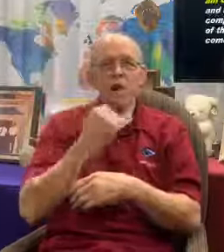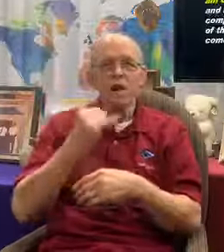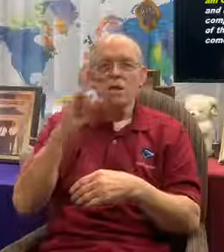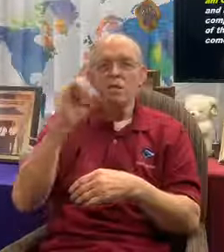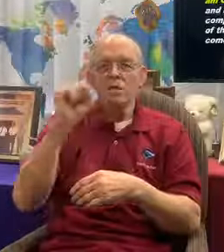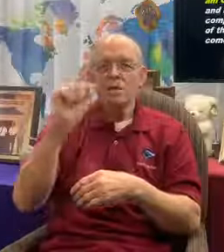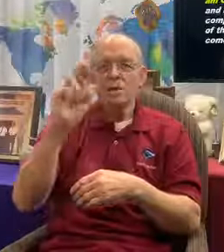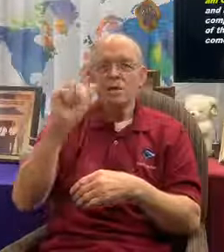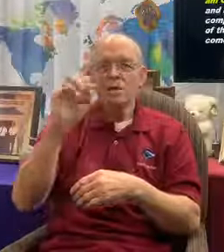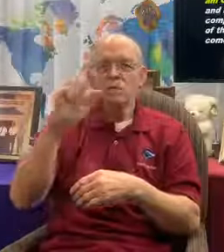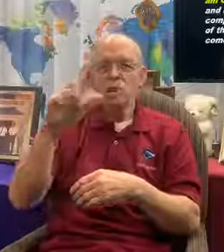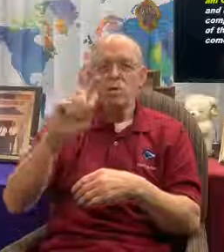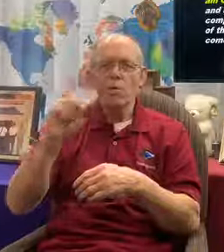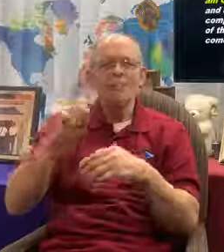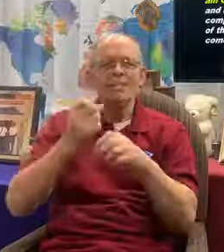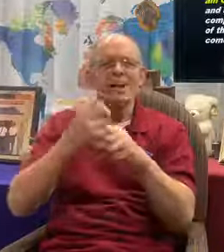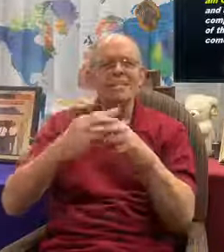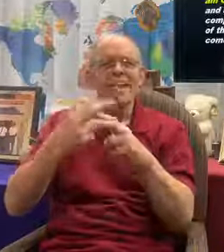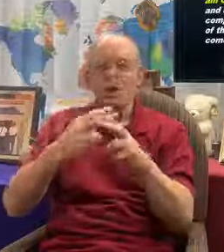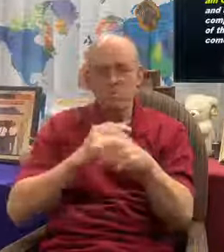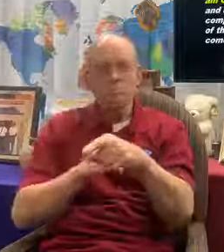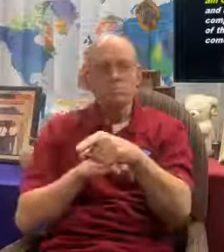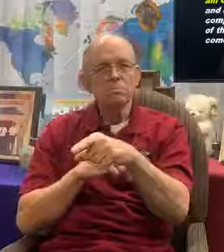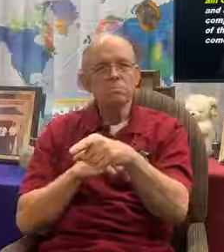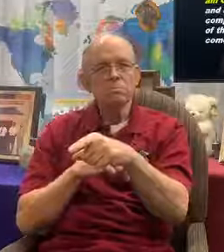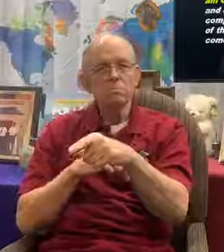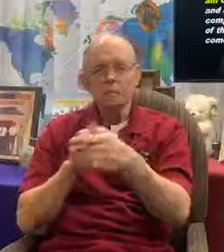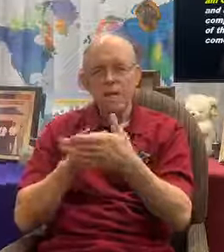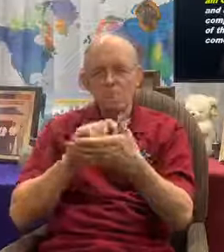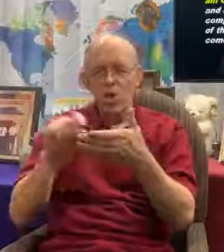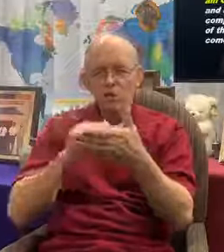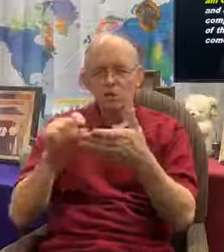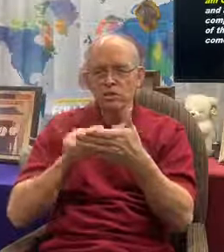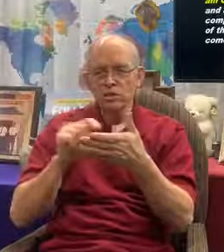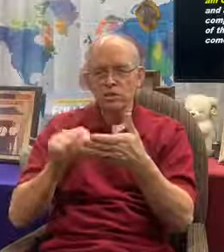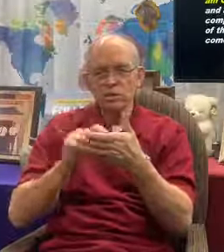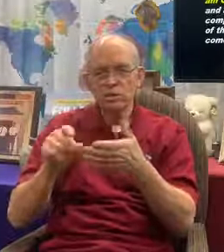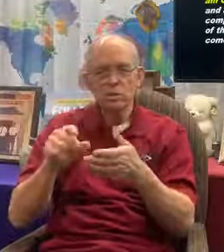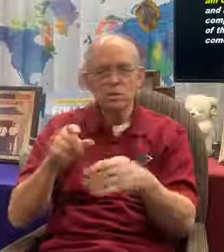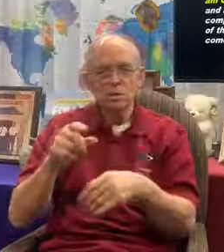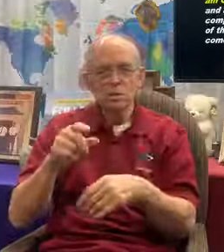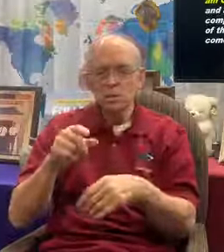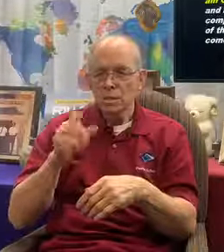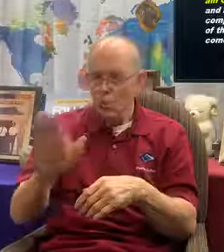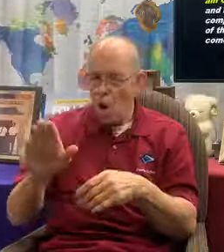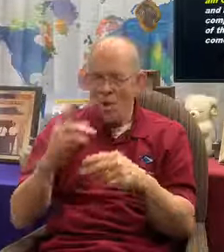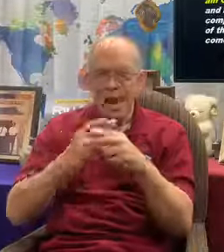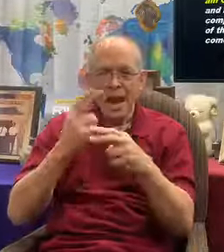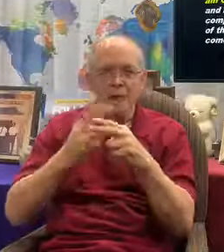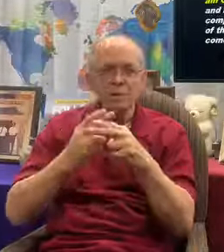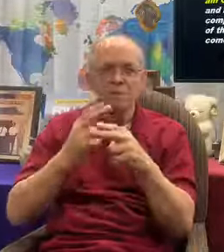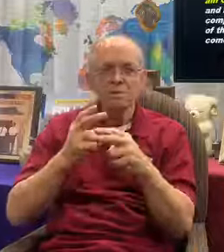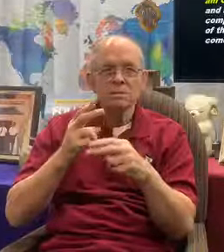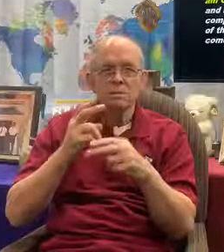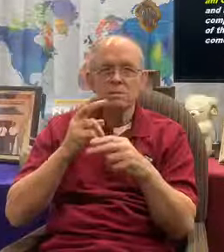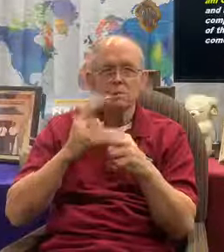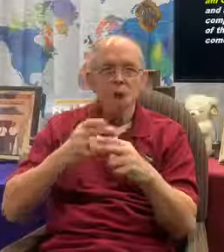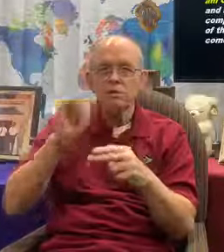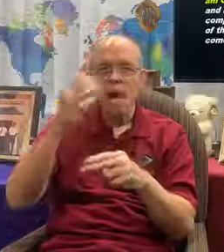Israel, Israel, where they got the name, that first. Your name, God Jacob